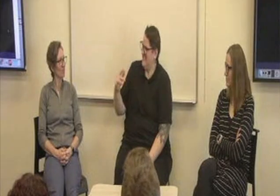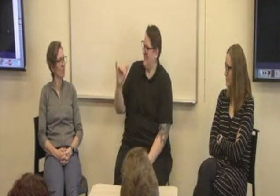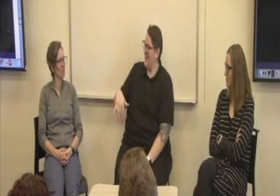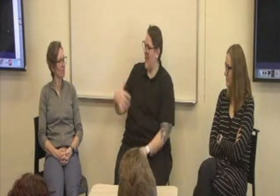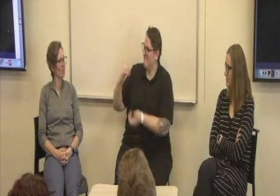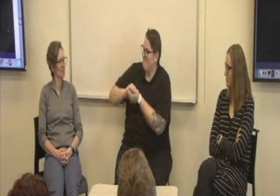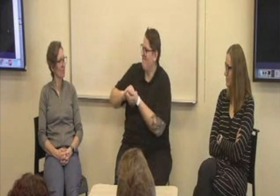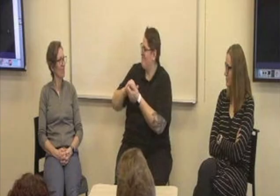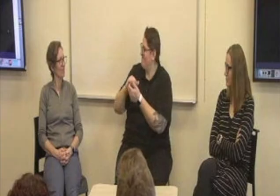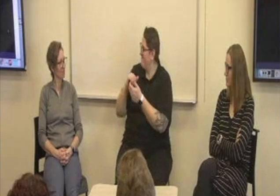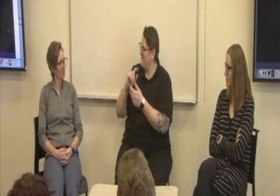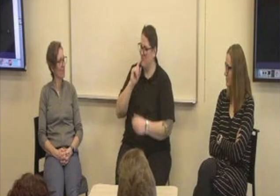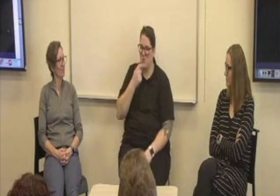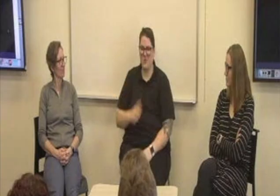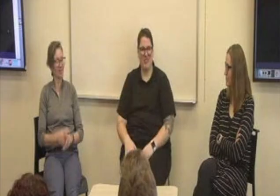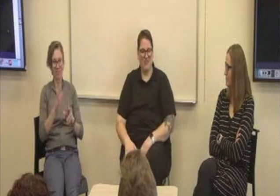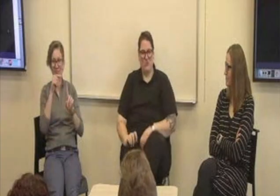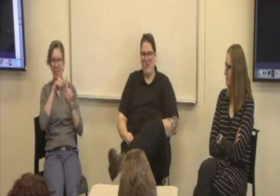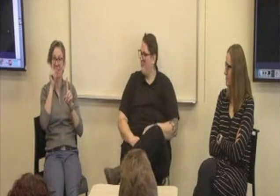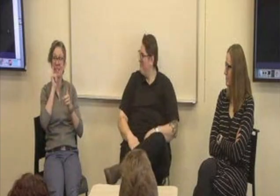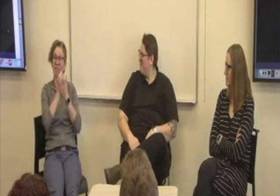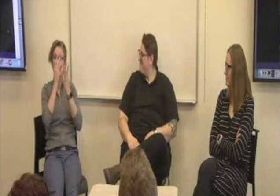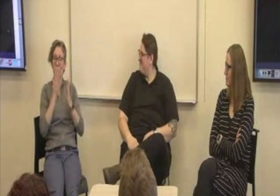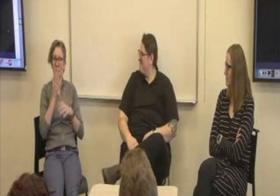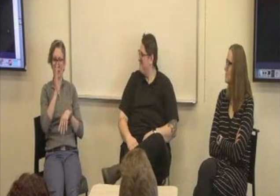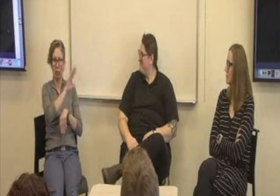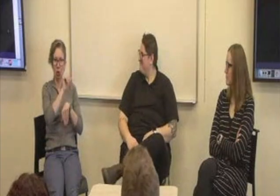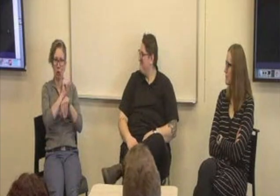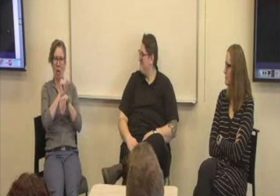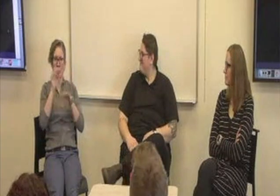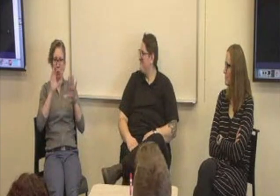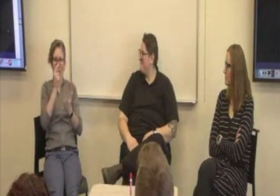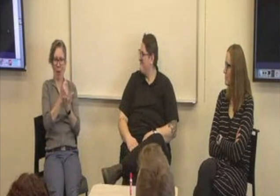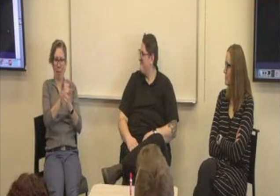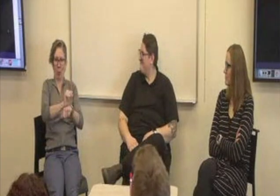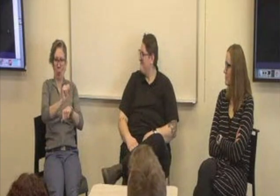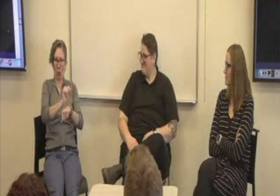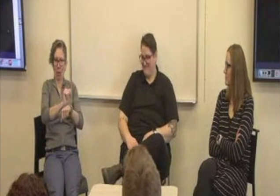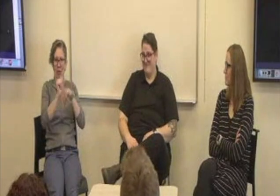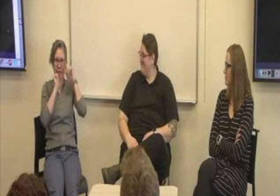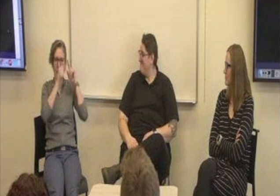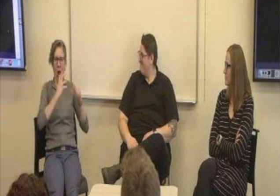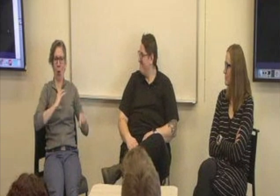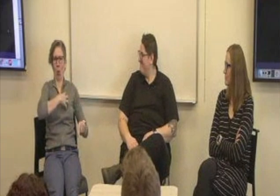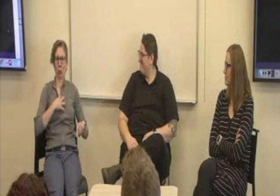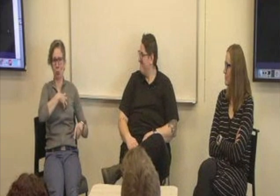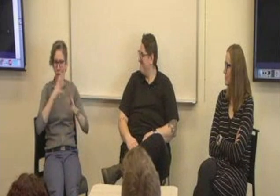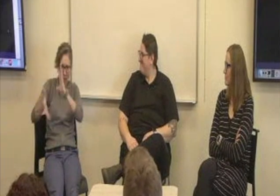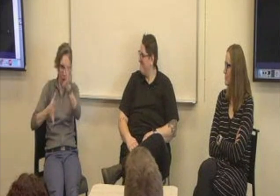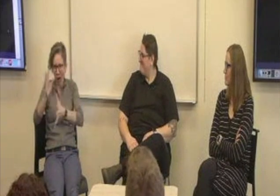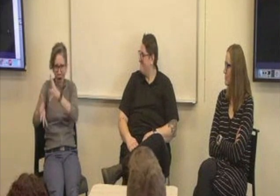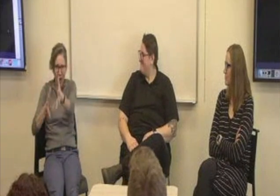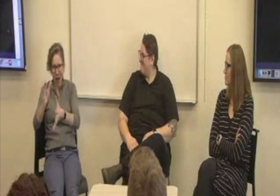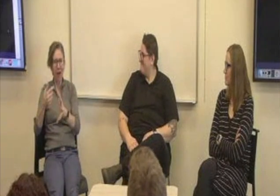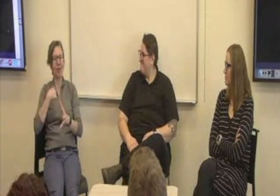It really left an impression on me to see the collaboration and teamwork. Well, and then doing that therapy work,